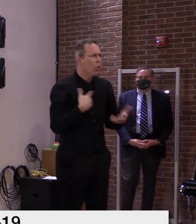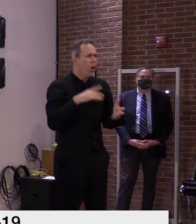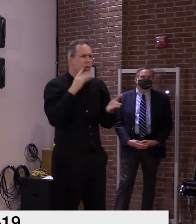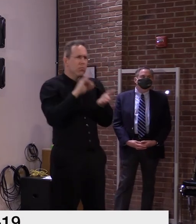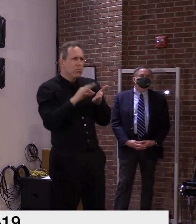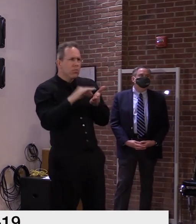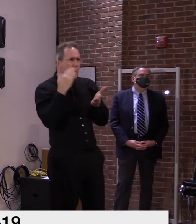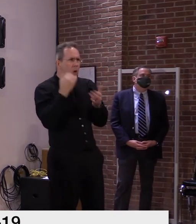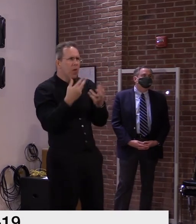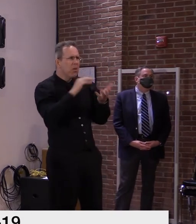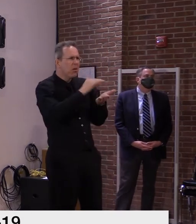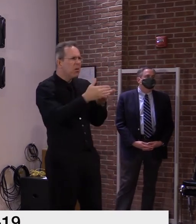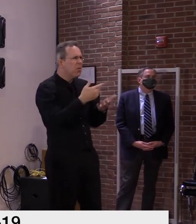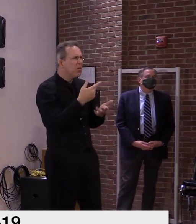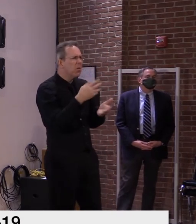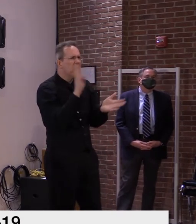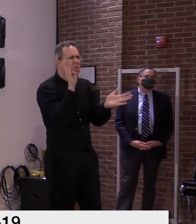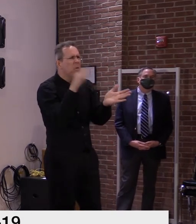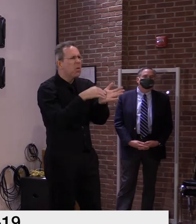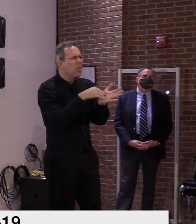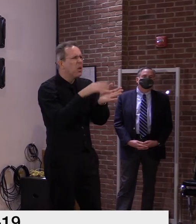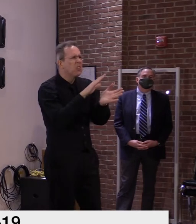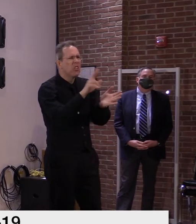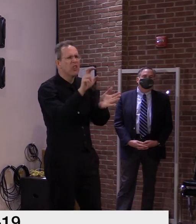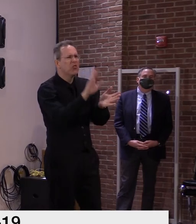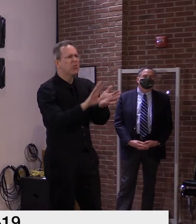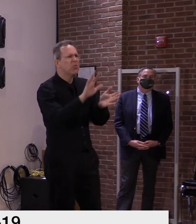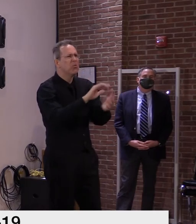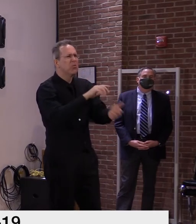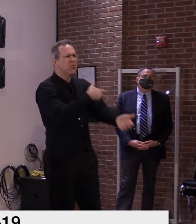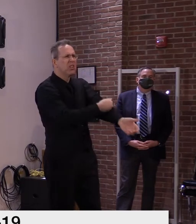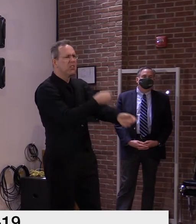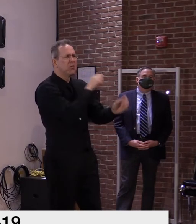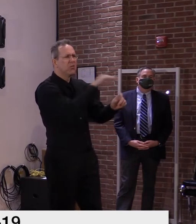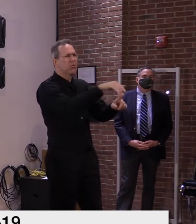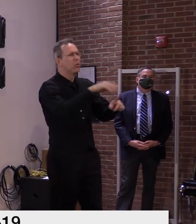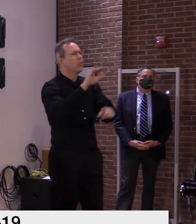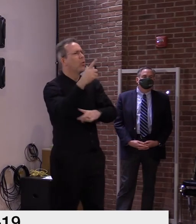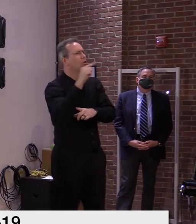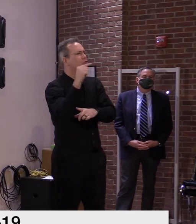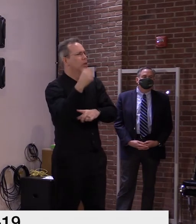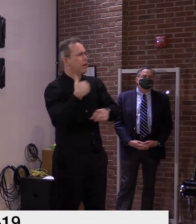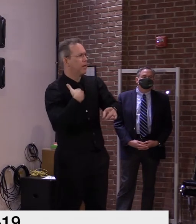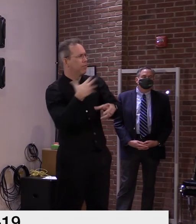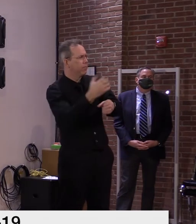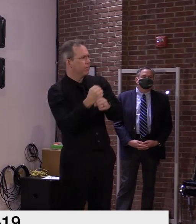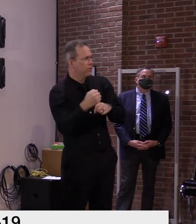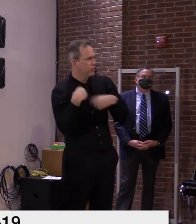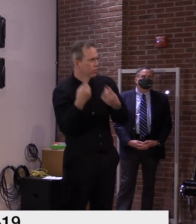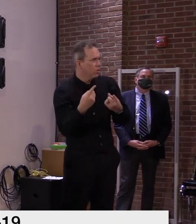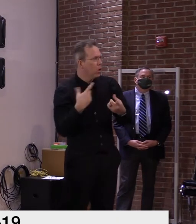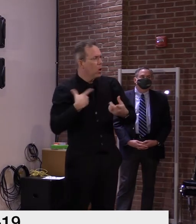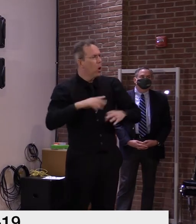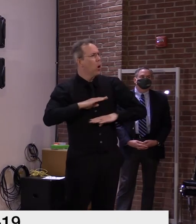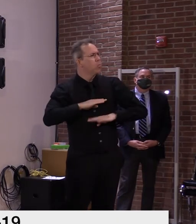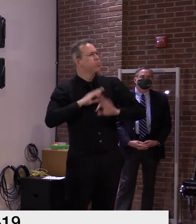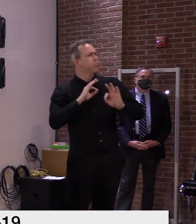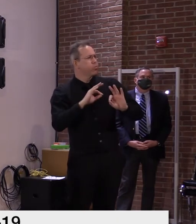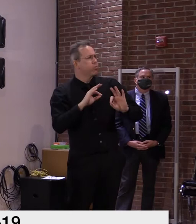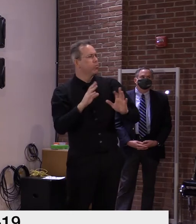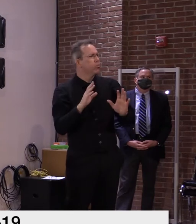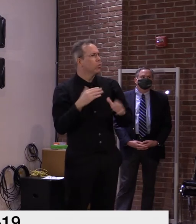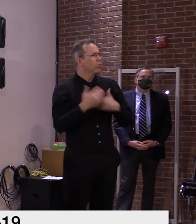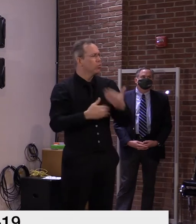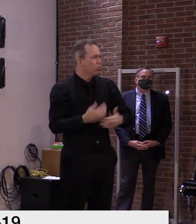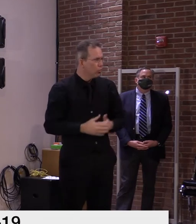4,300 doses. So right now, Walgreens is full, and we pretty much knew that was